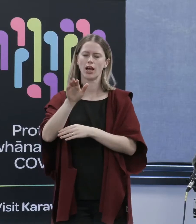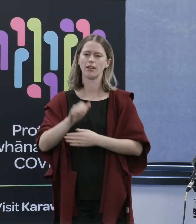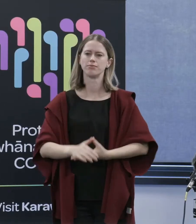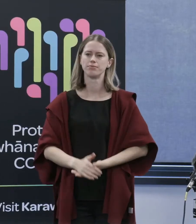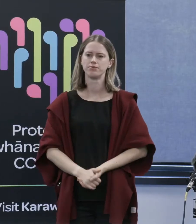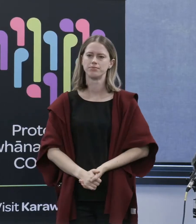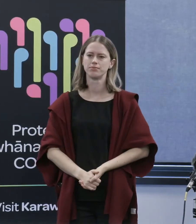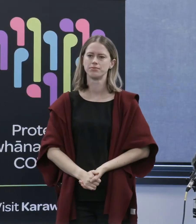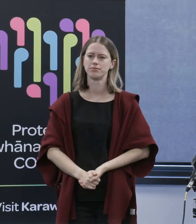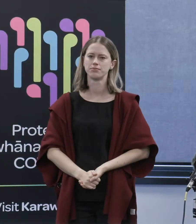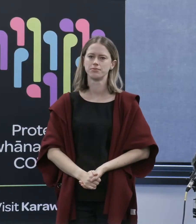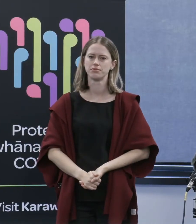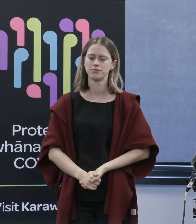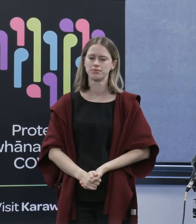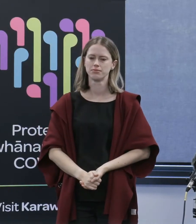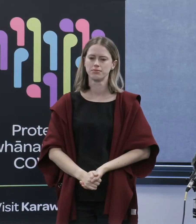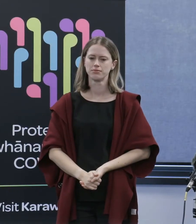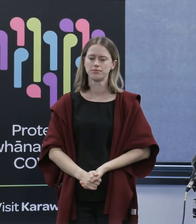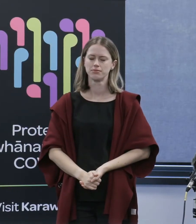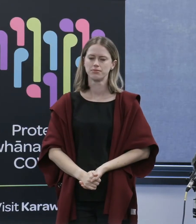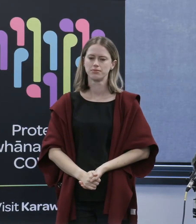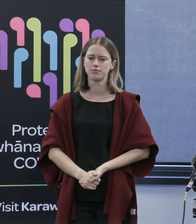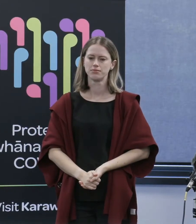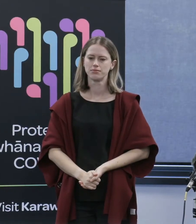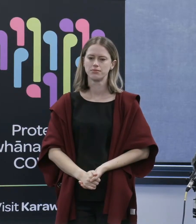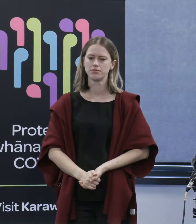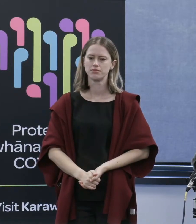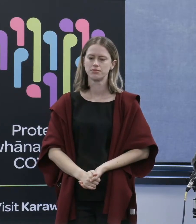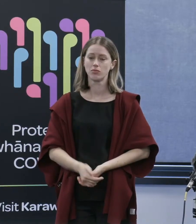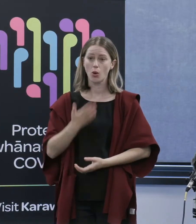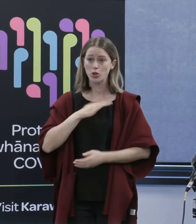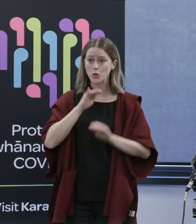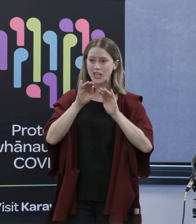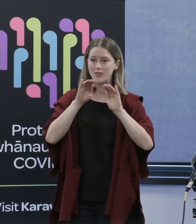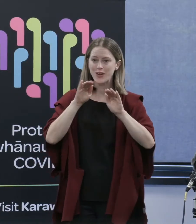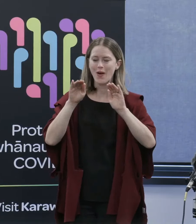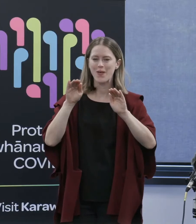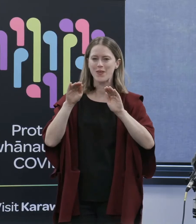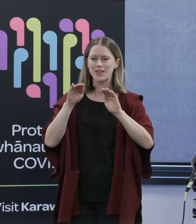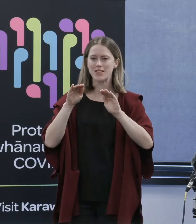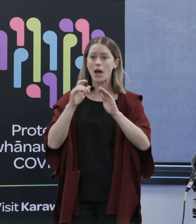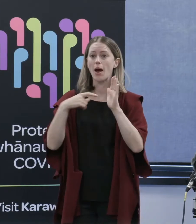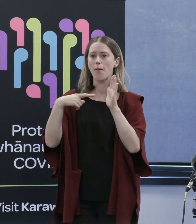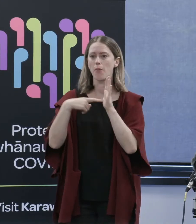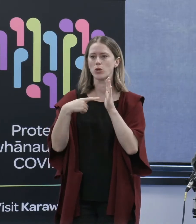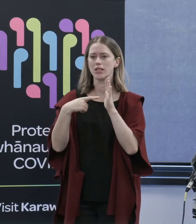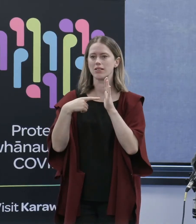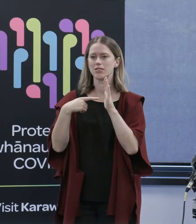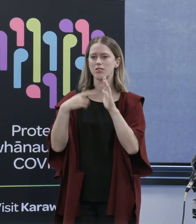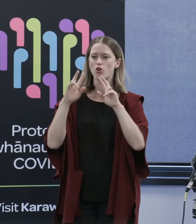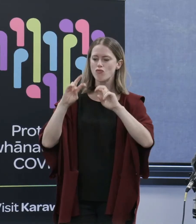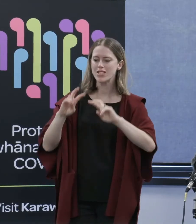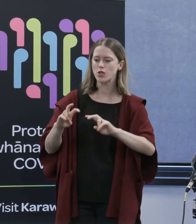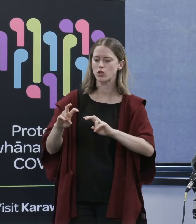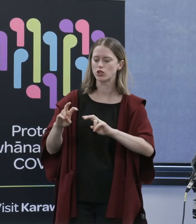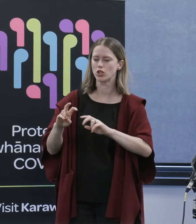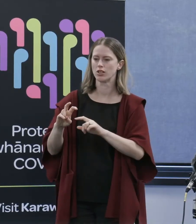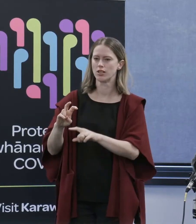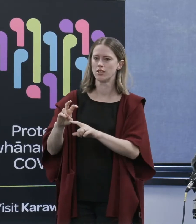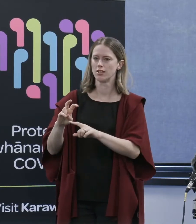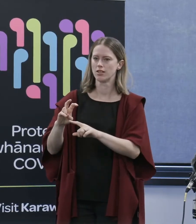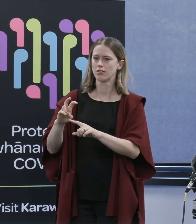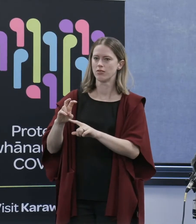pandemics. In that vein, I'd like to update you about one of the important studies that we have already funded, the impacts